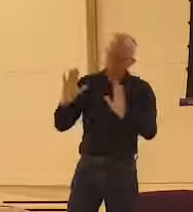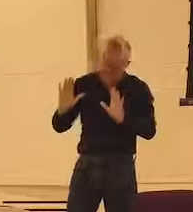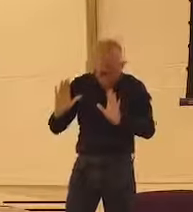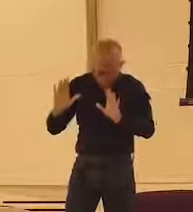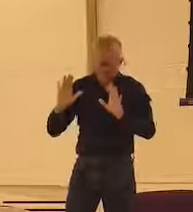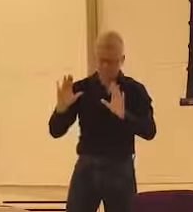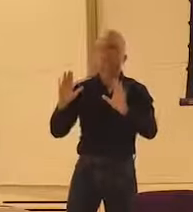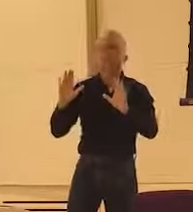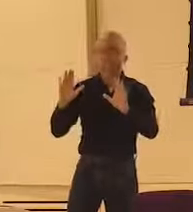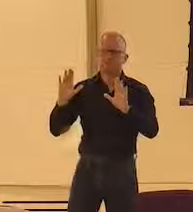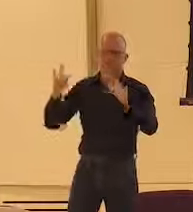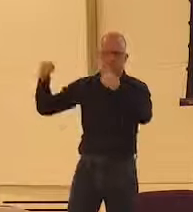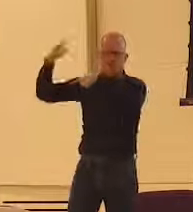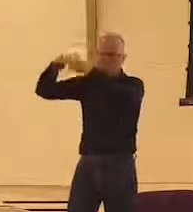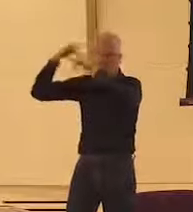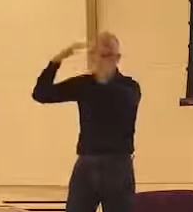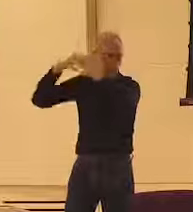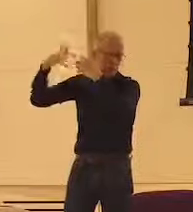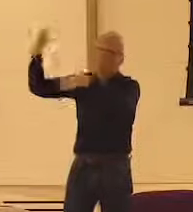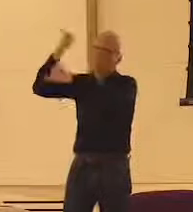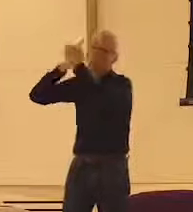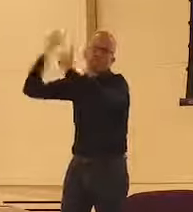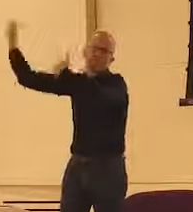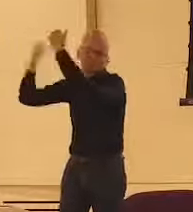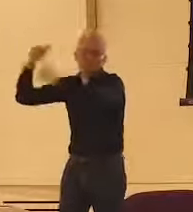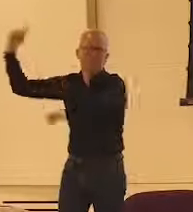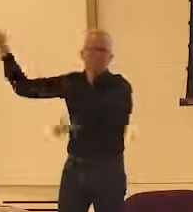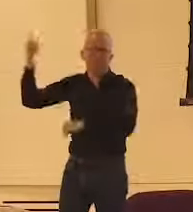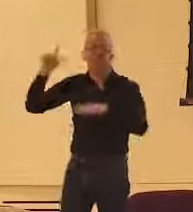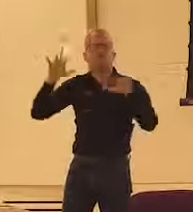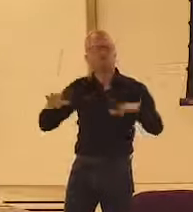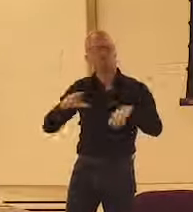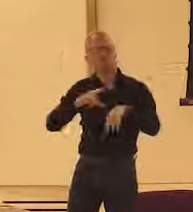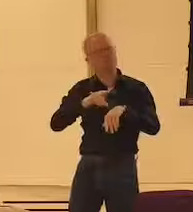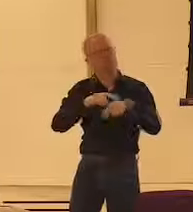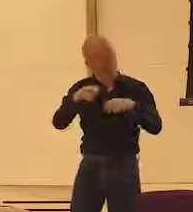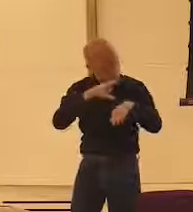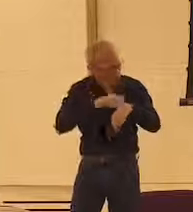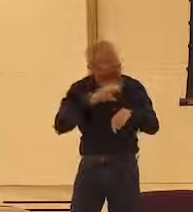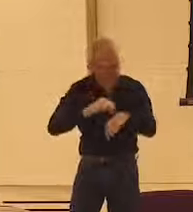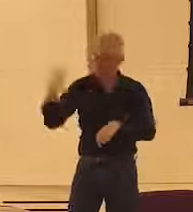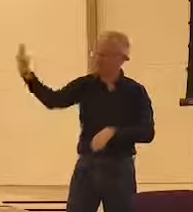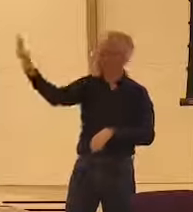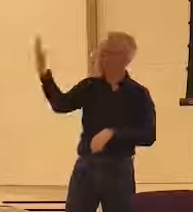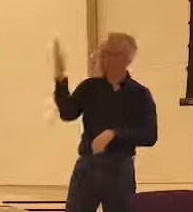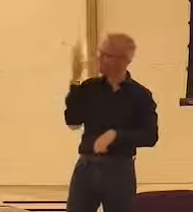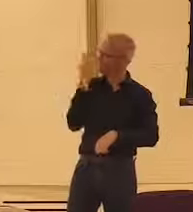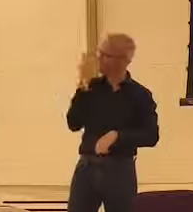was arriving and stopped, and I don't know how. The person driving the